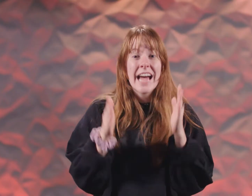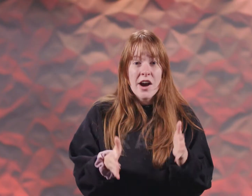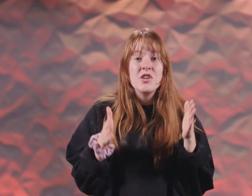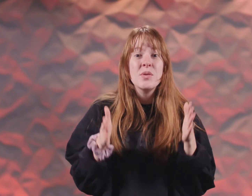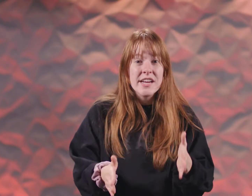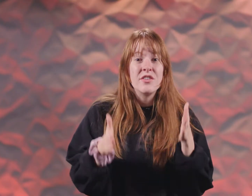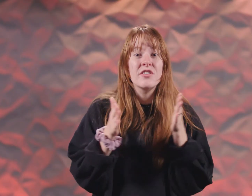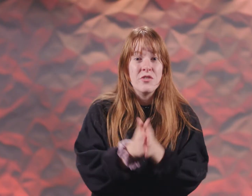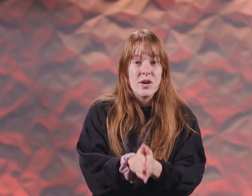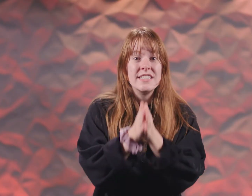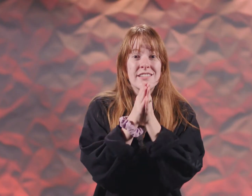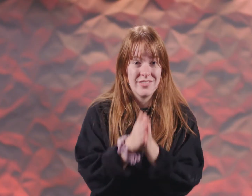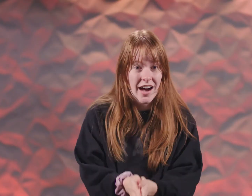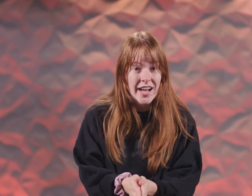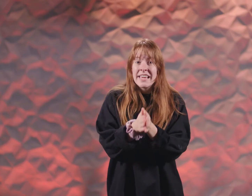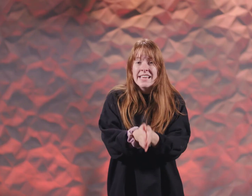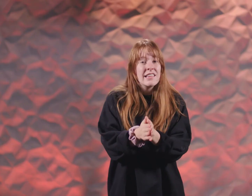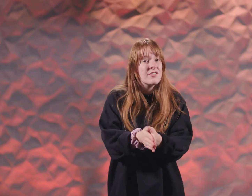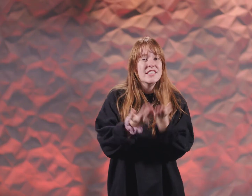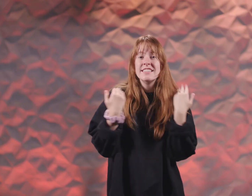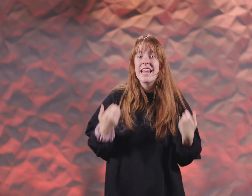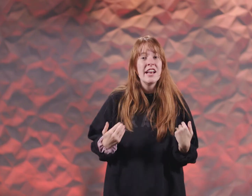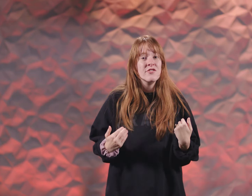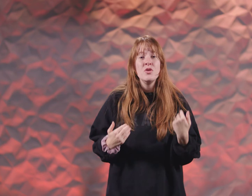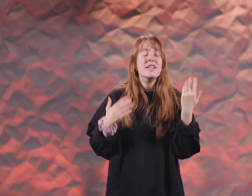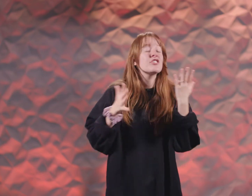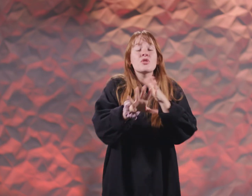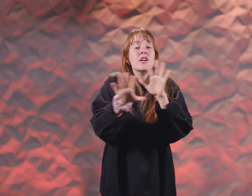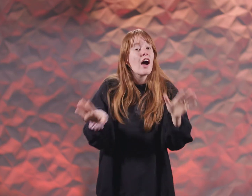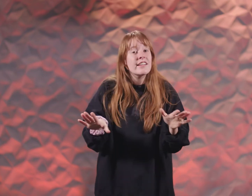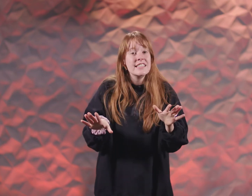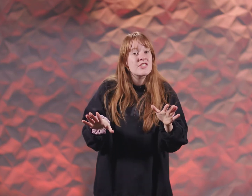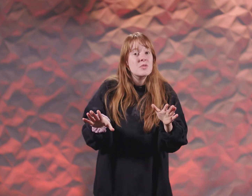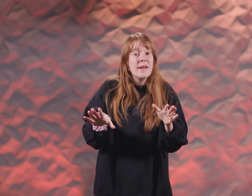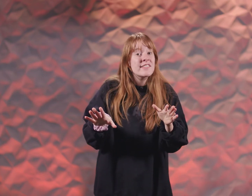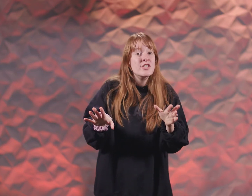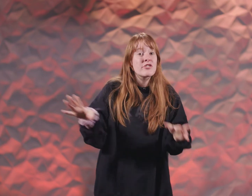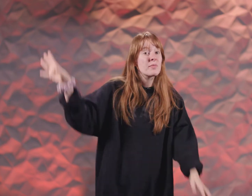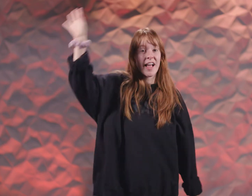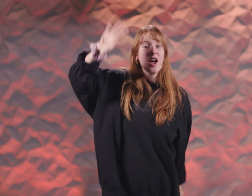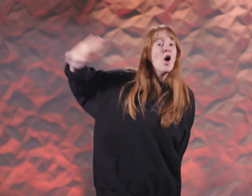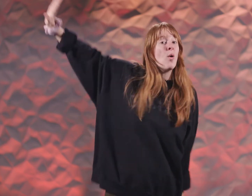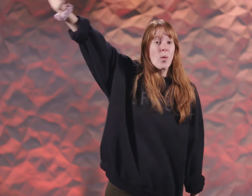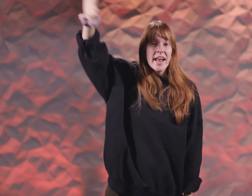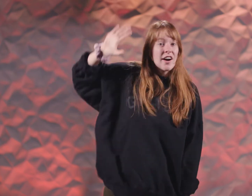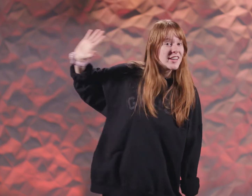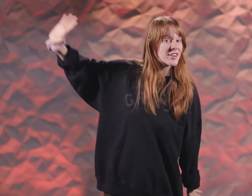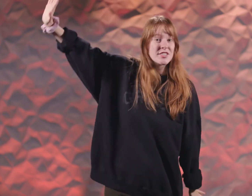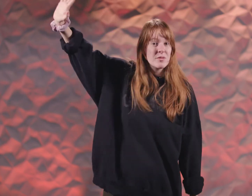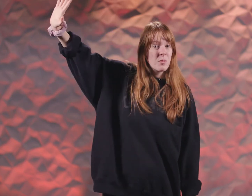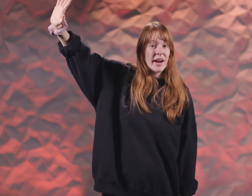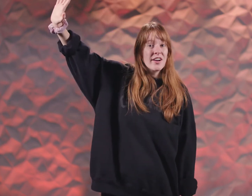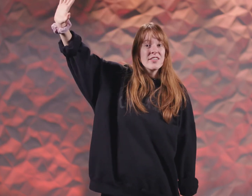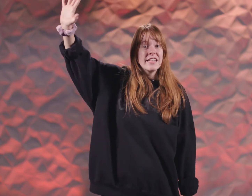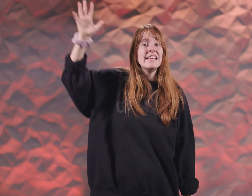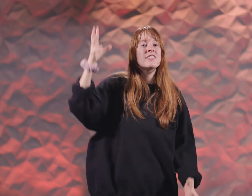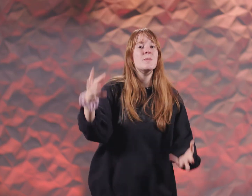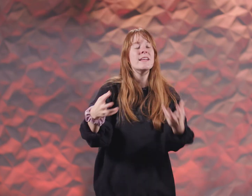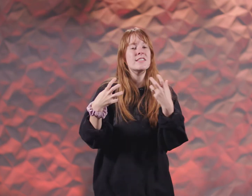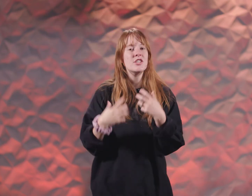how you hear the voice of God. He lives inside of you. And so God doesn't speak to you from like way out here somewhere. He speaks to